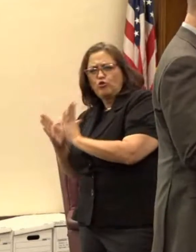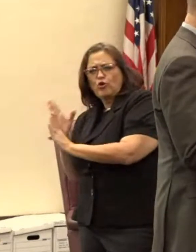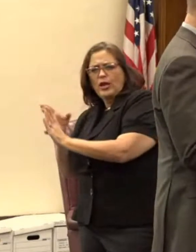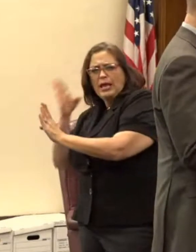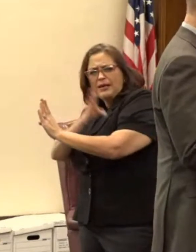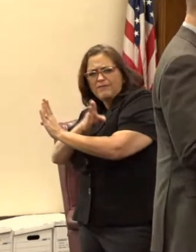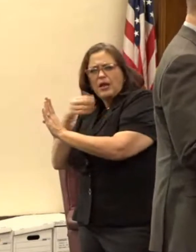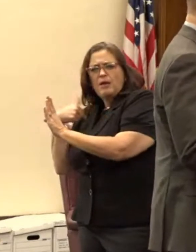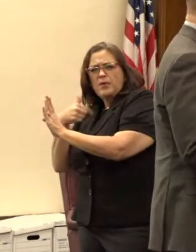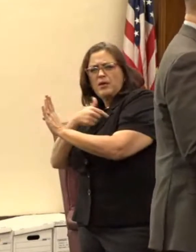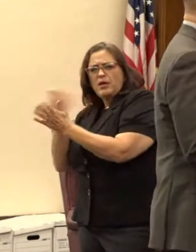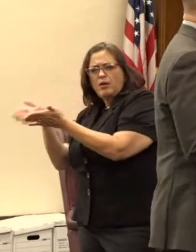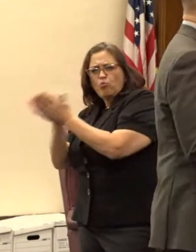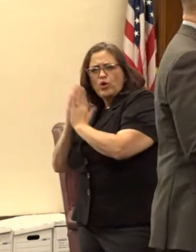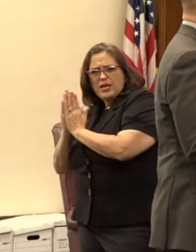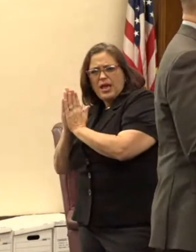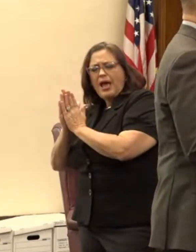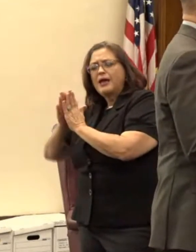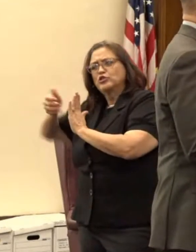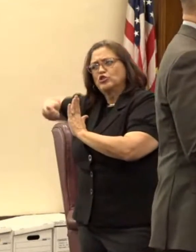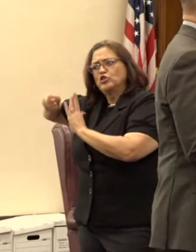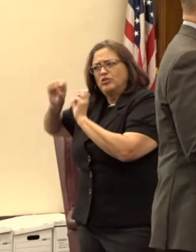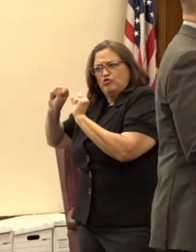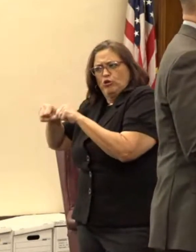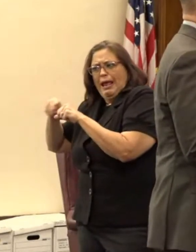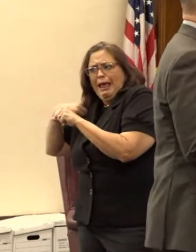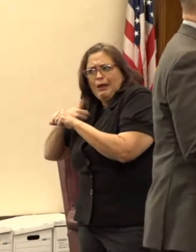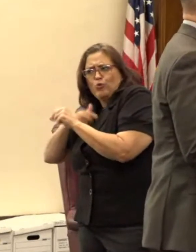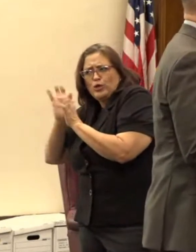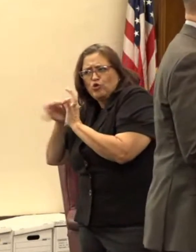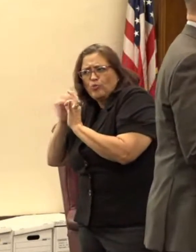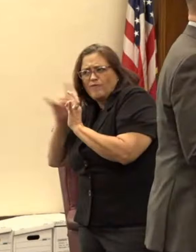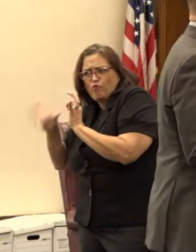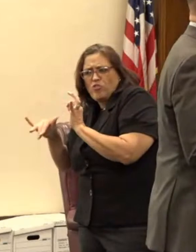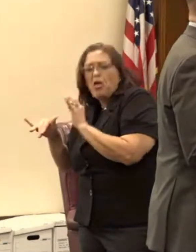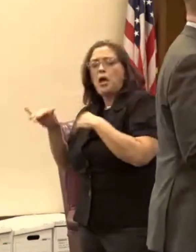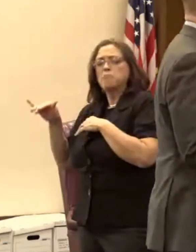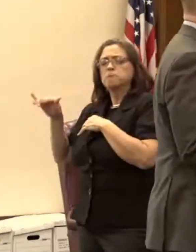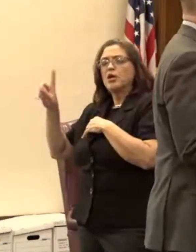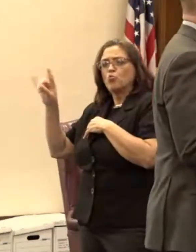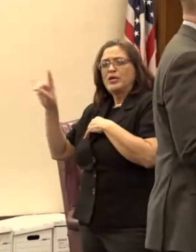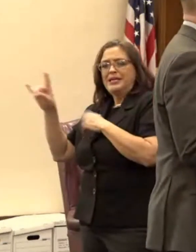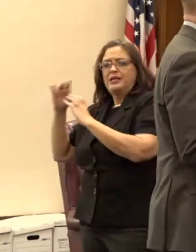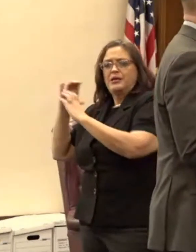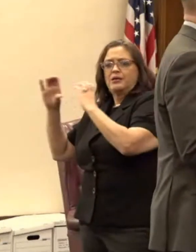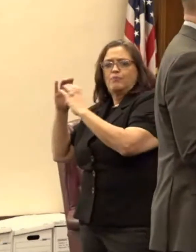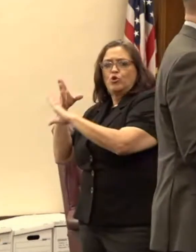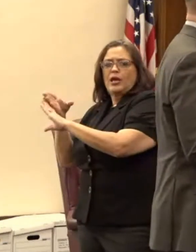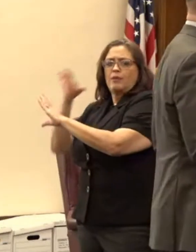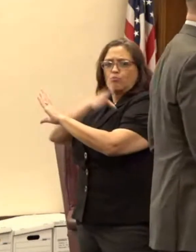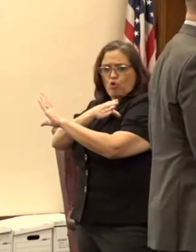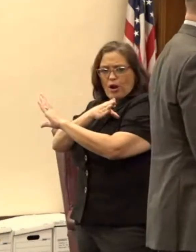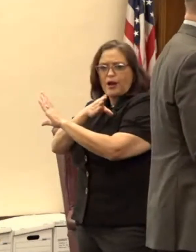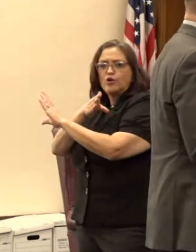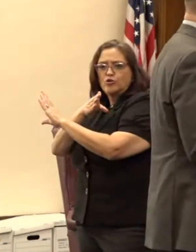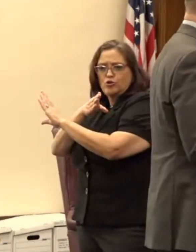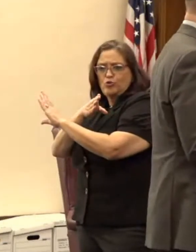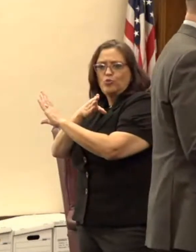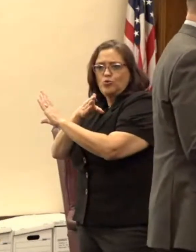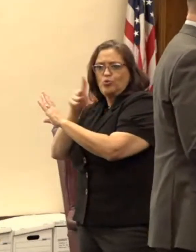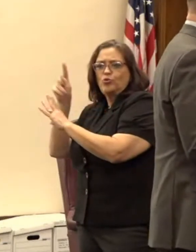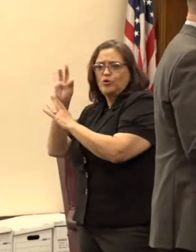if we were able to interpret for that, and we did. We communicated prior to the hearing for the